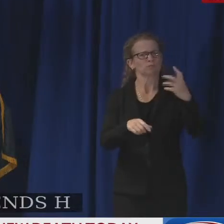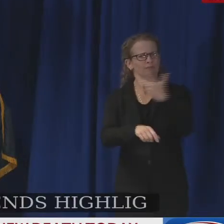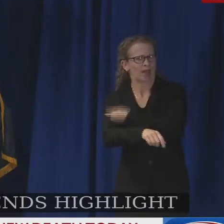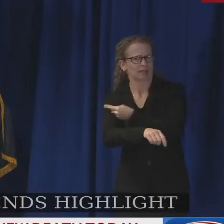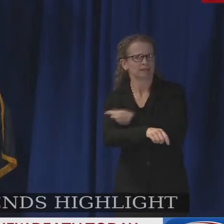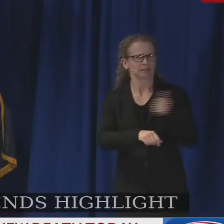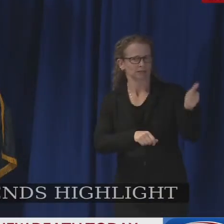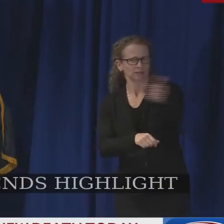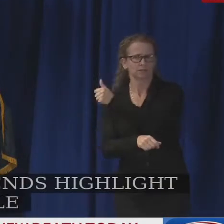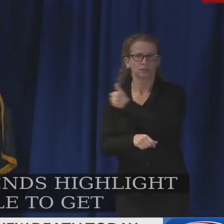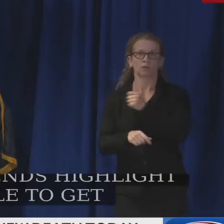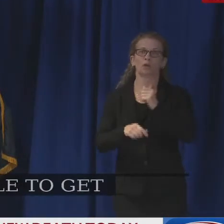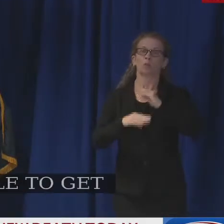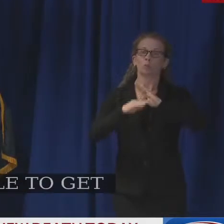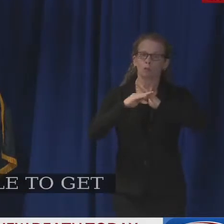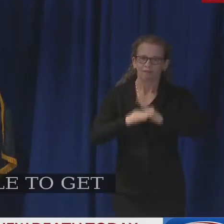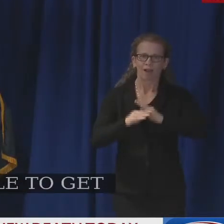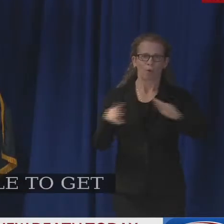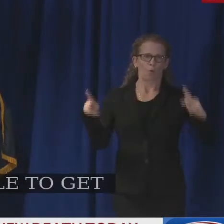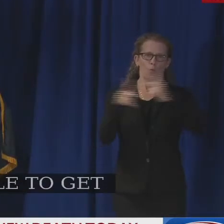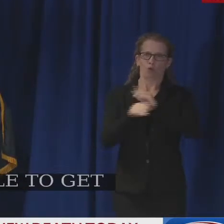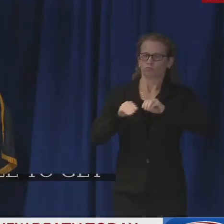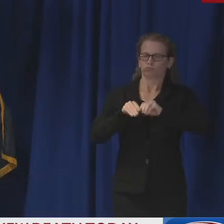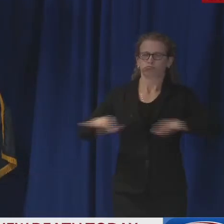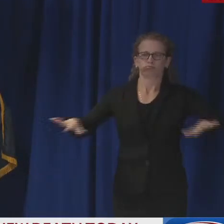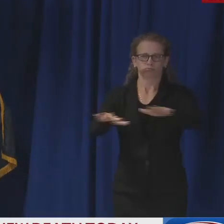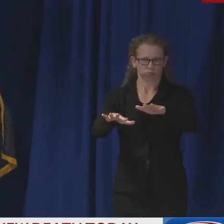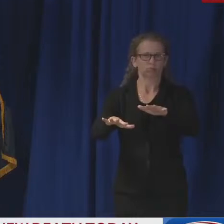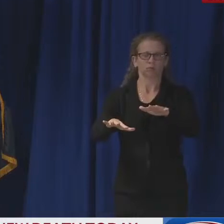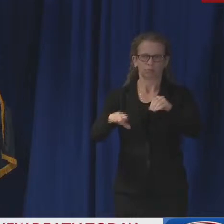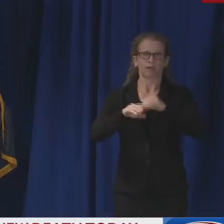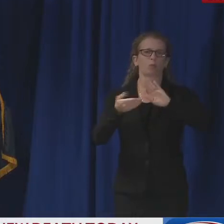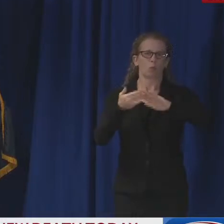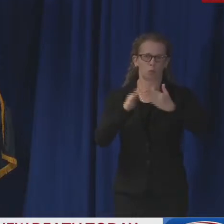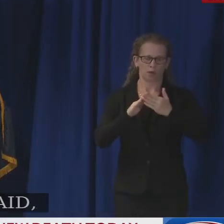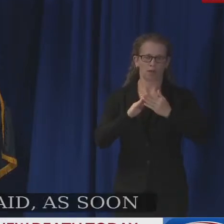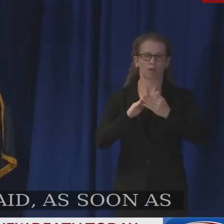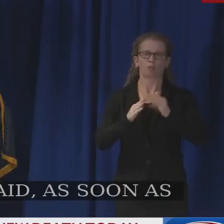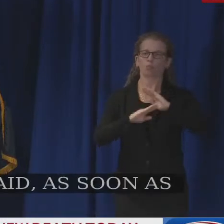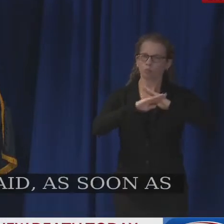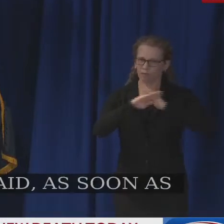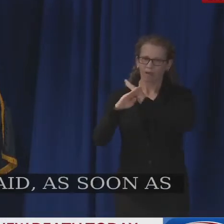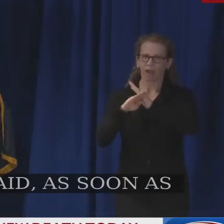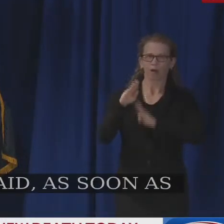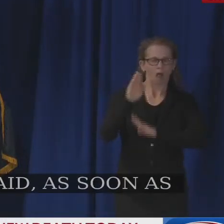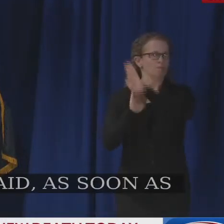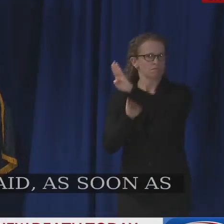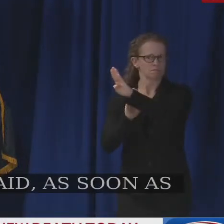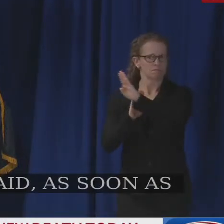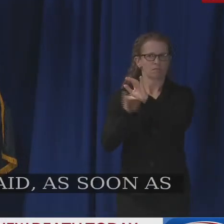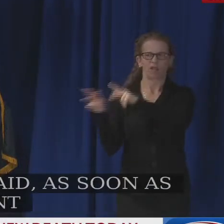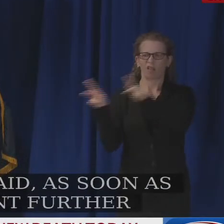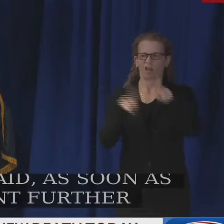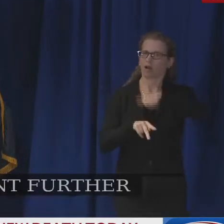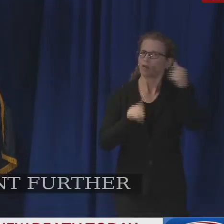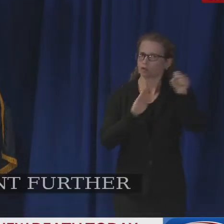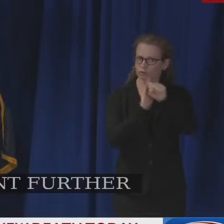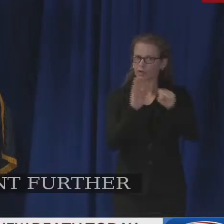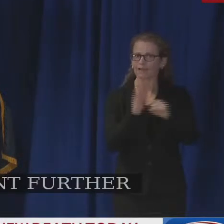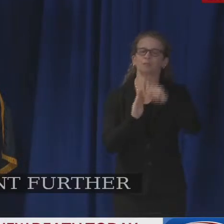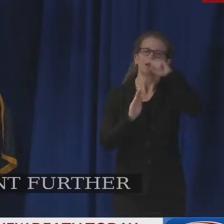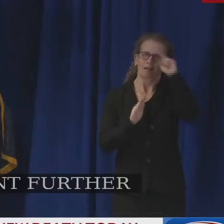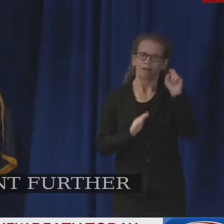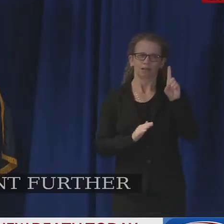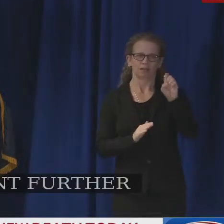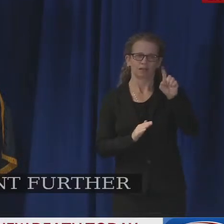prevent further increases, to prevent outbreaks, and to prevent some of the surges that are being seen in other parts of the country due to the Delta